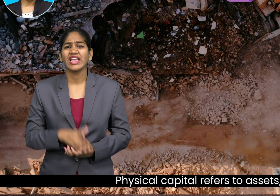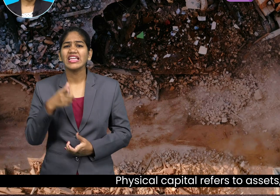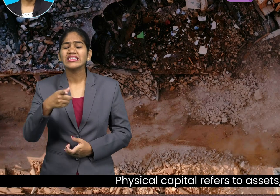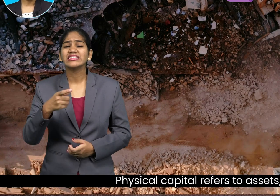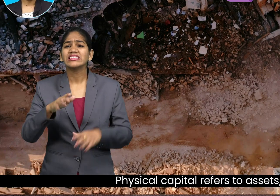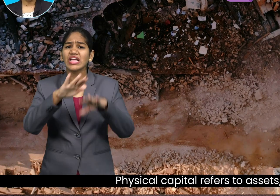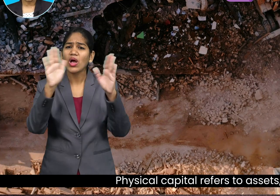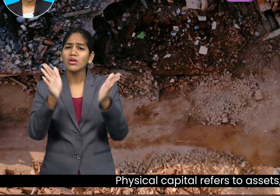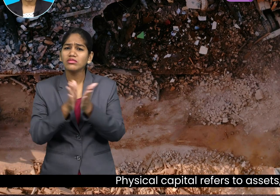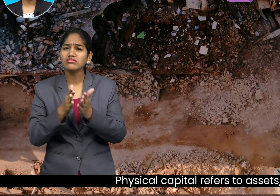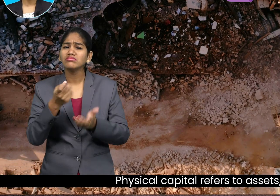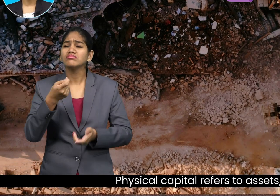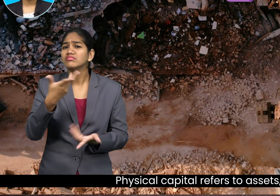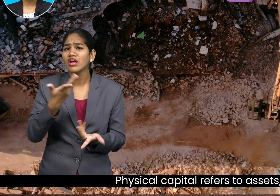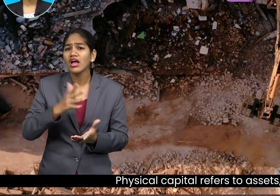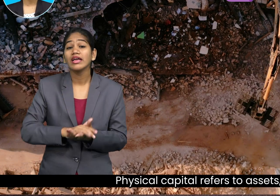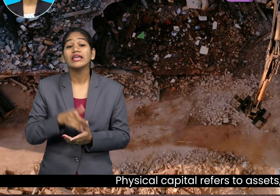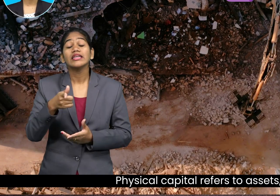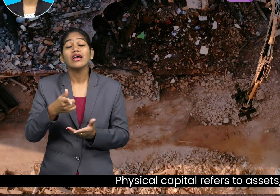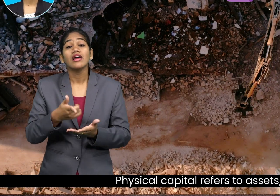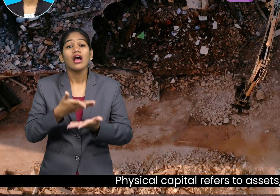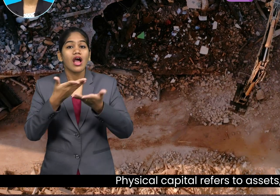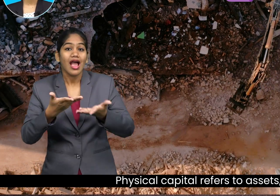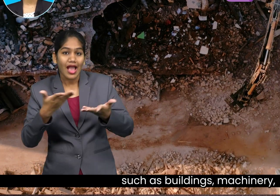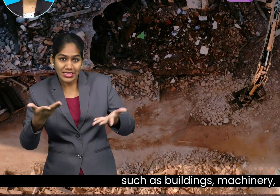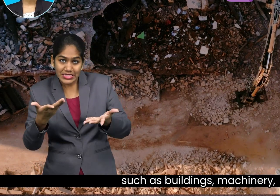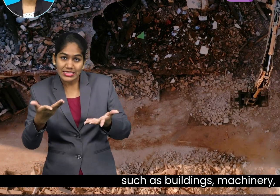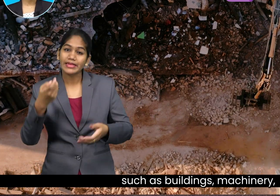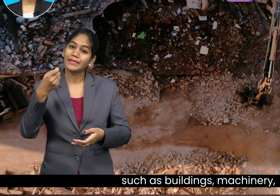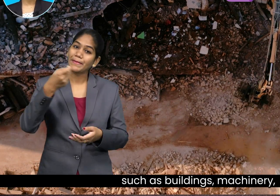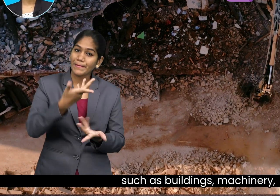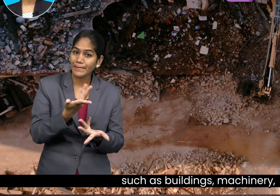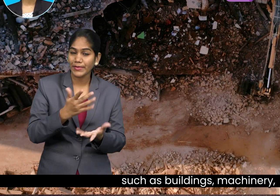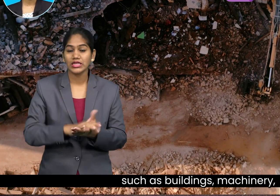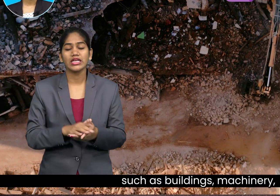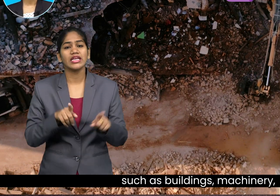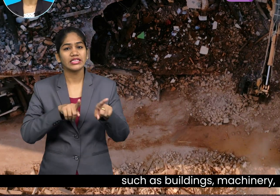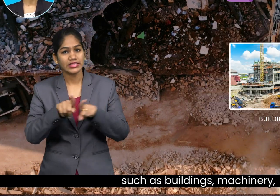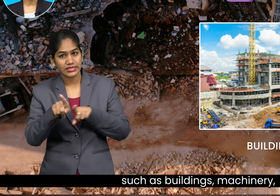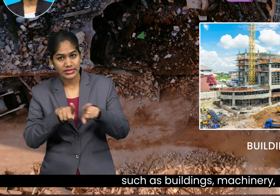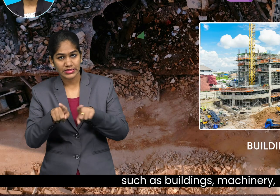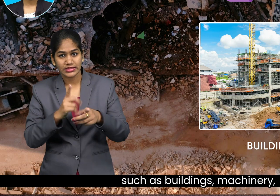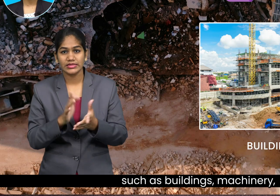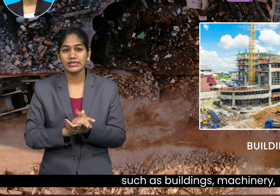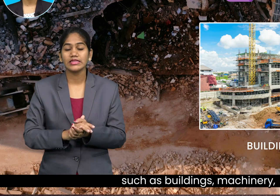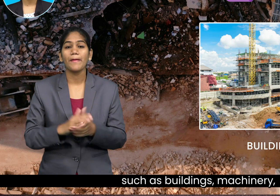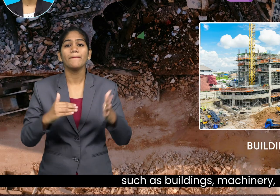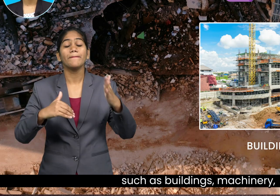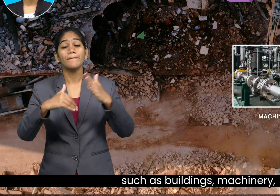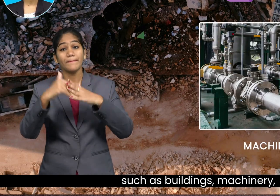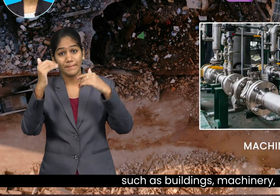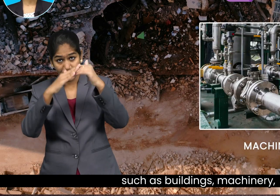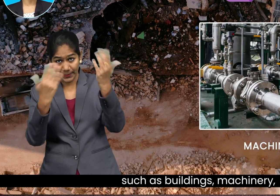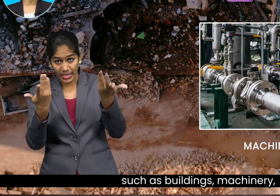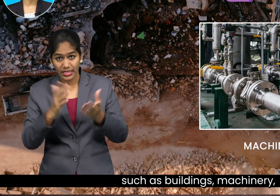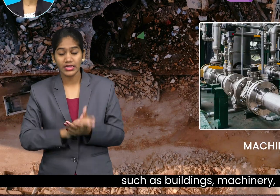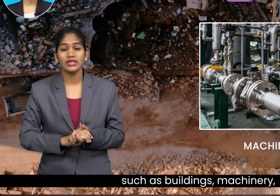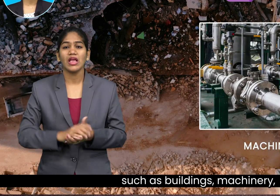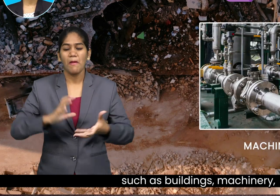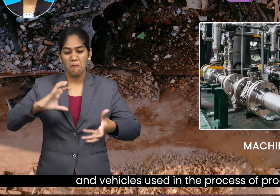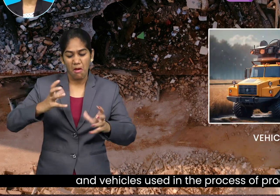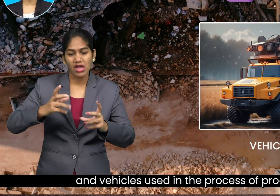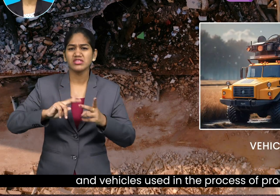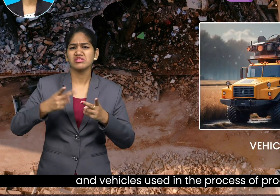Physical capital refers to assets such as buildings,